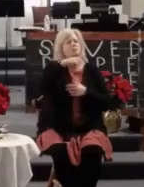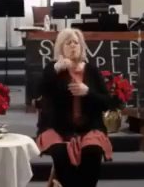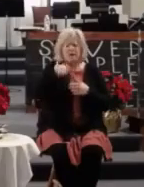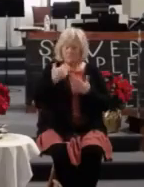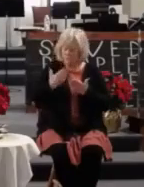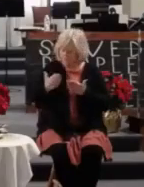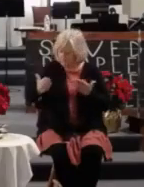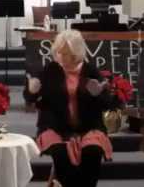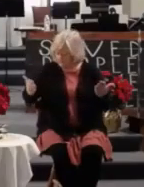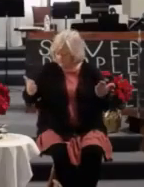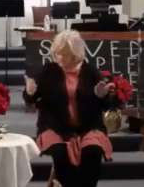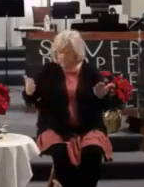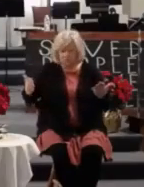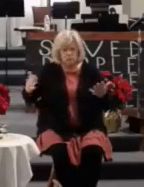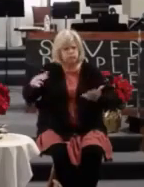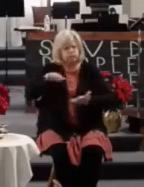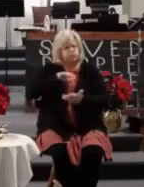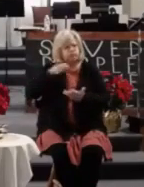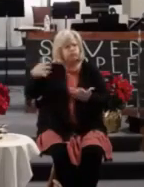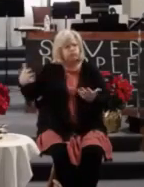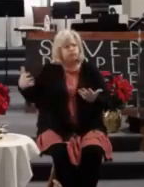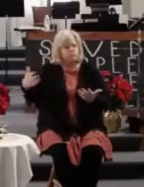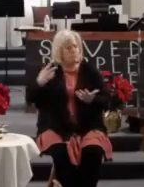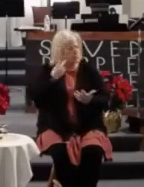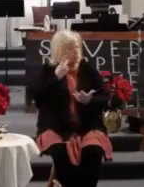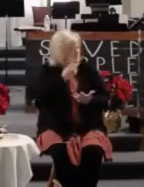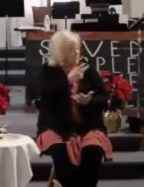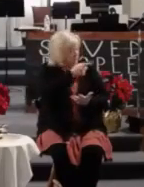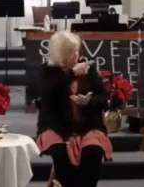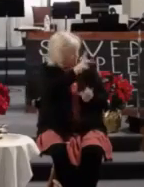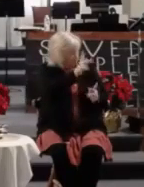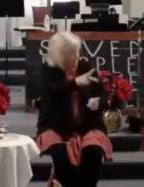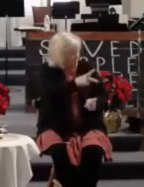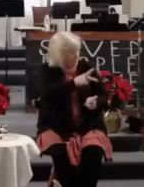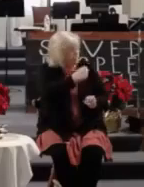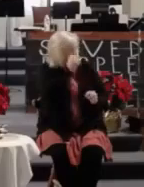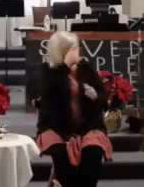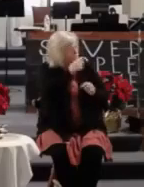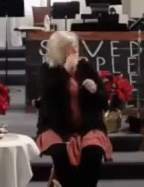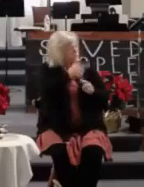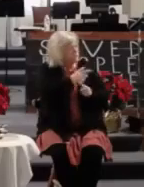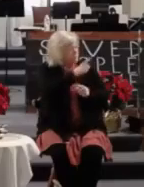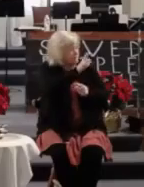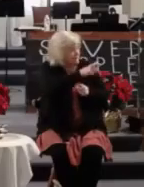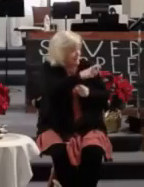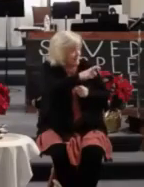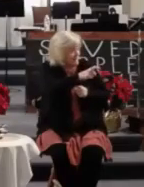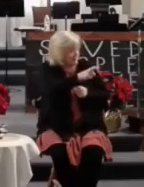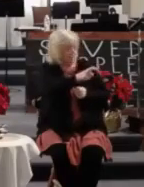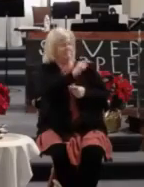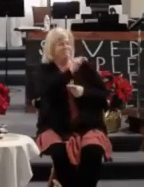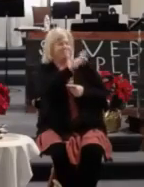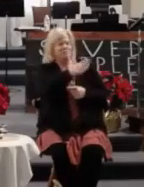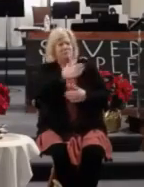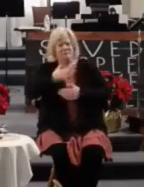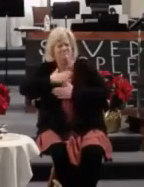material possessions and sees a brother or sister in need, but has no pity on